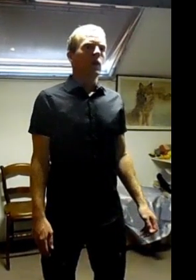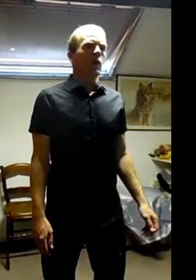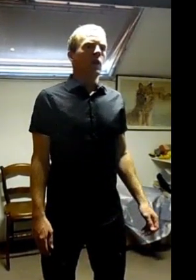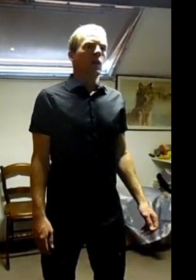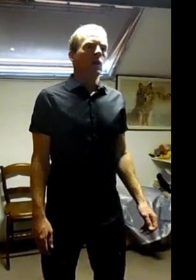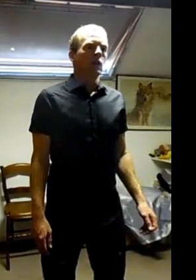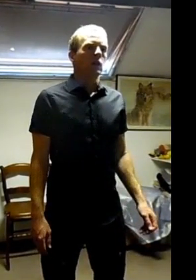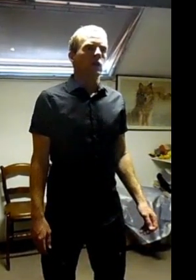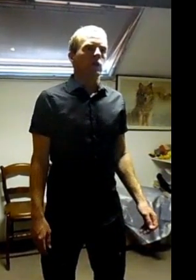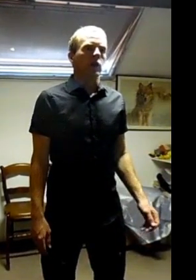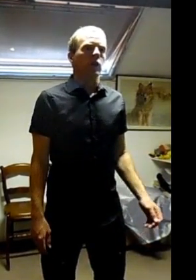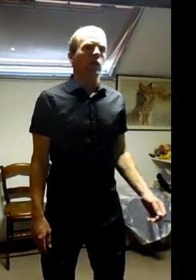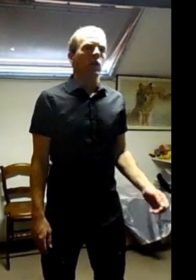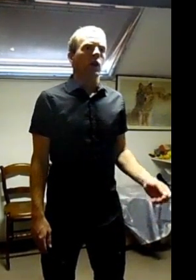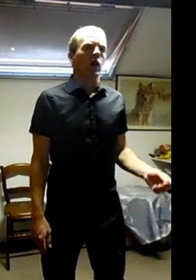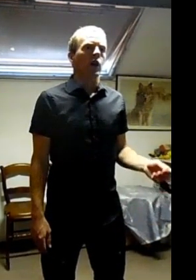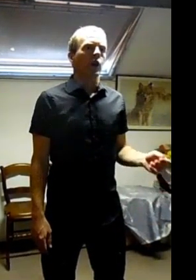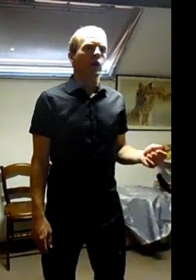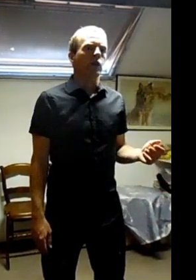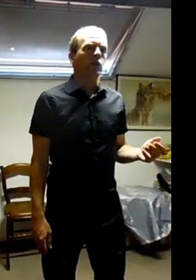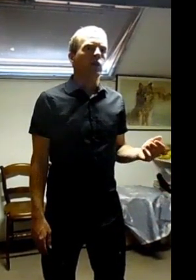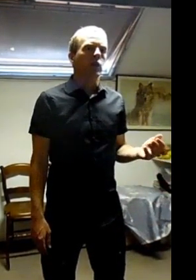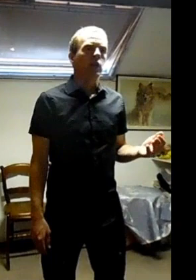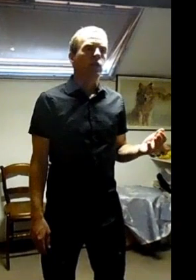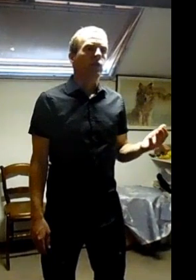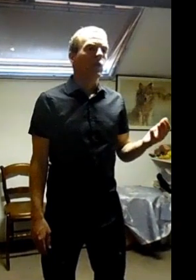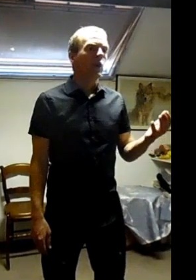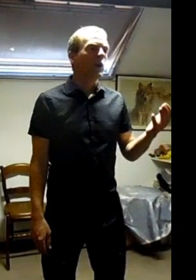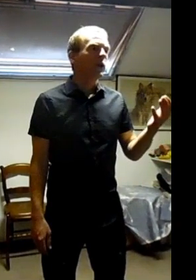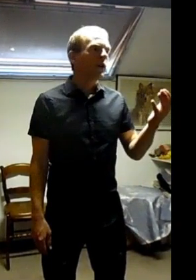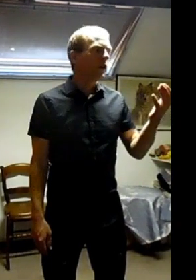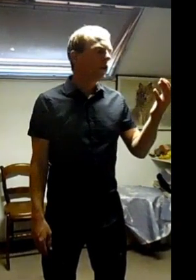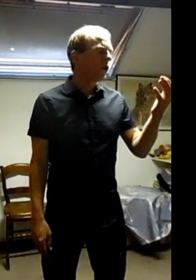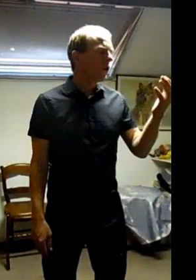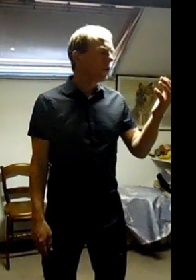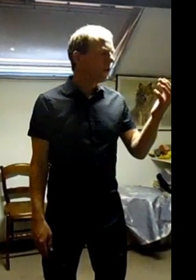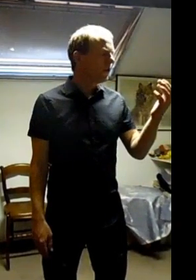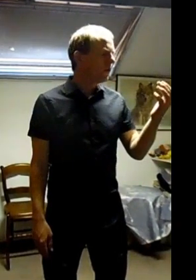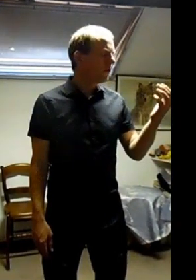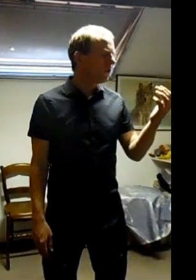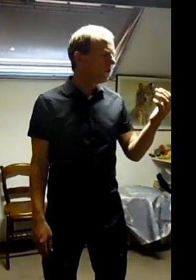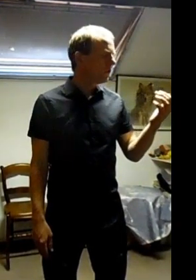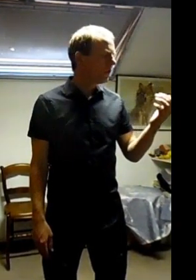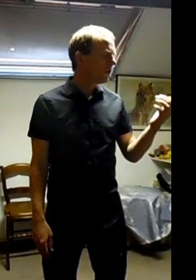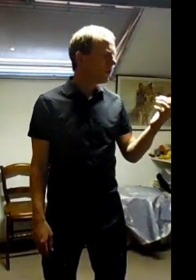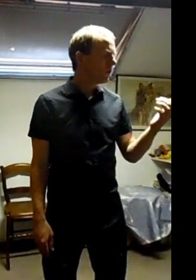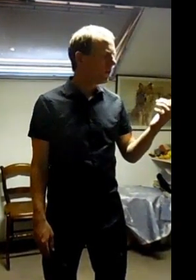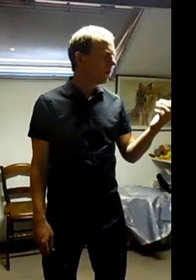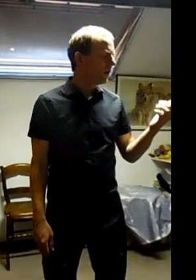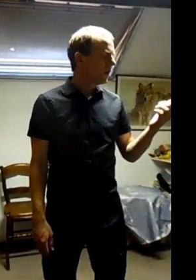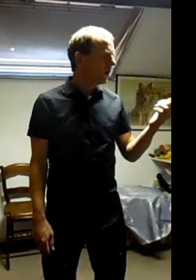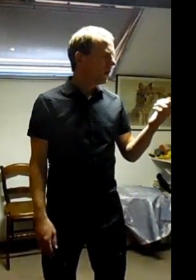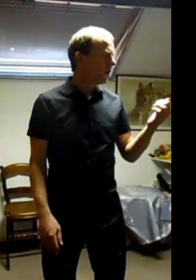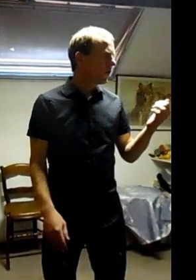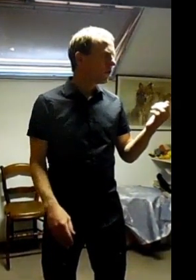The candlelight is fading as I